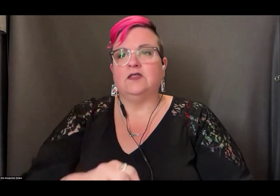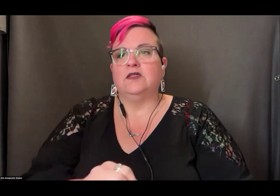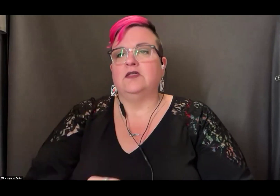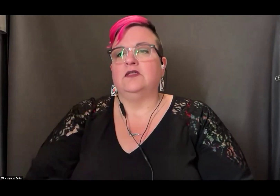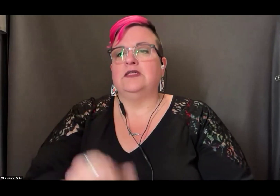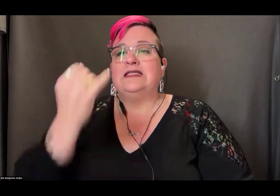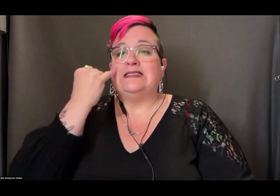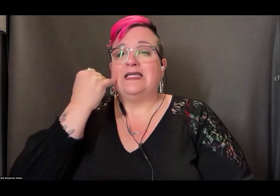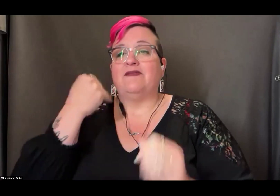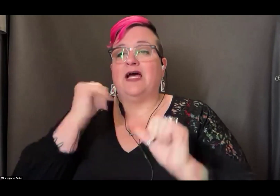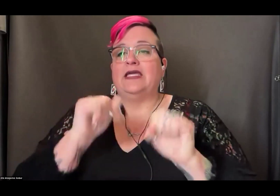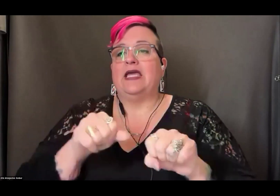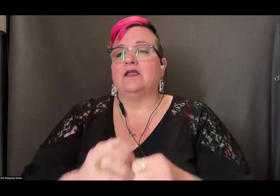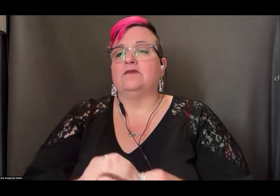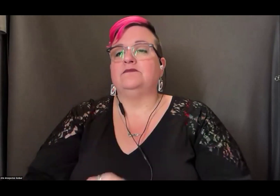can